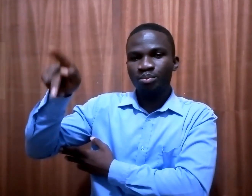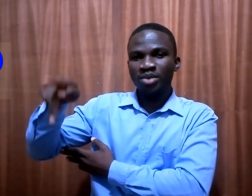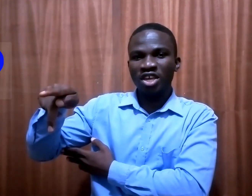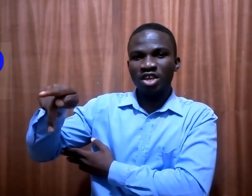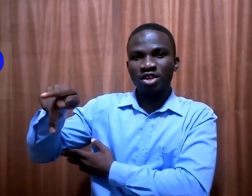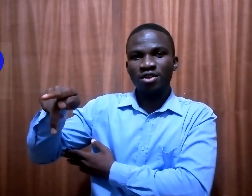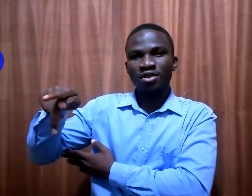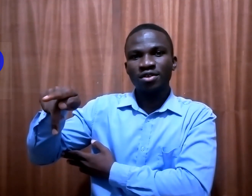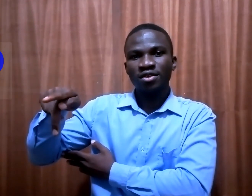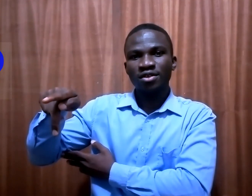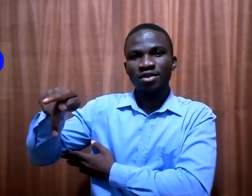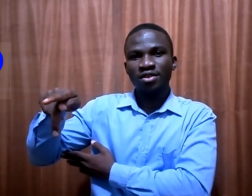P